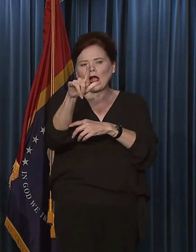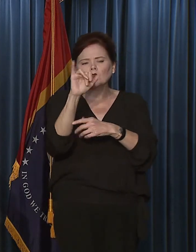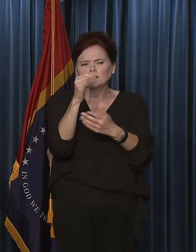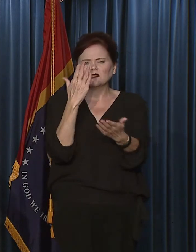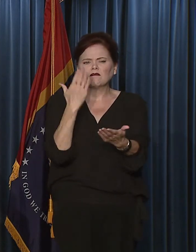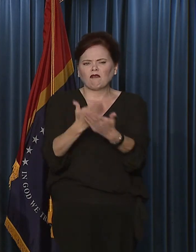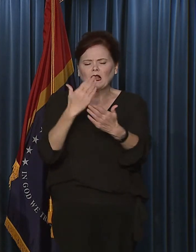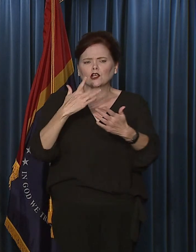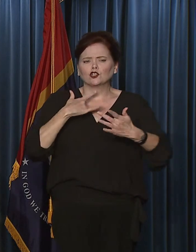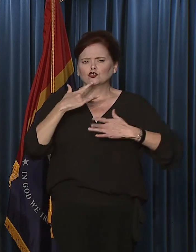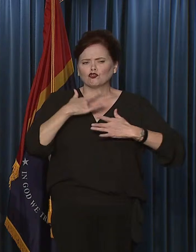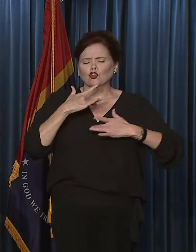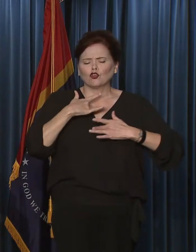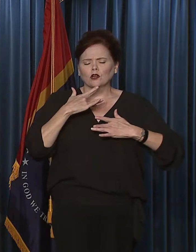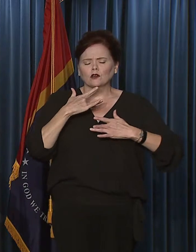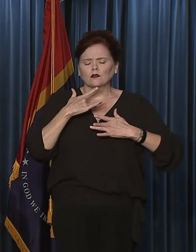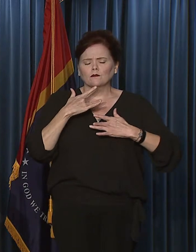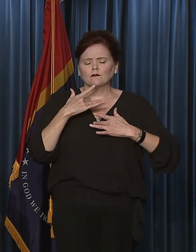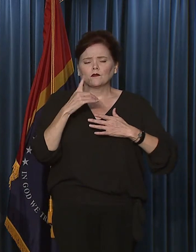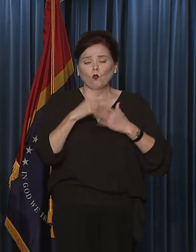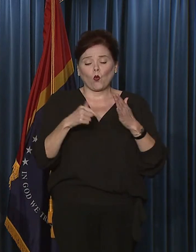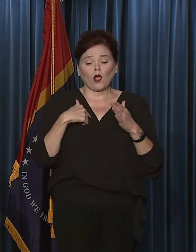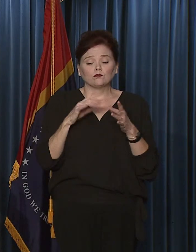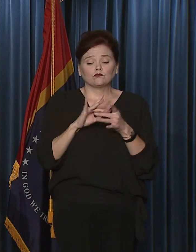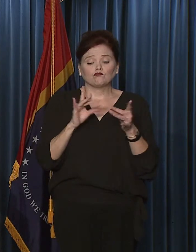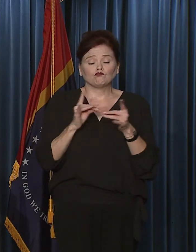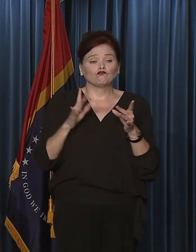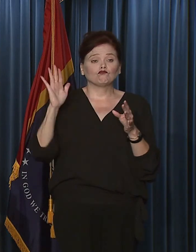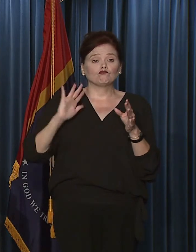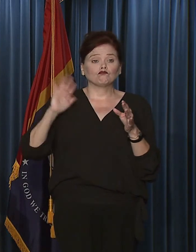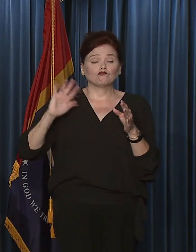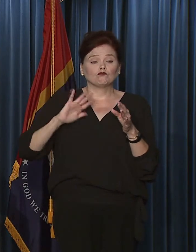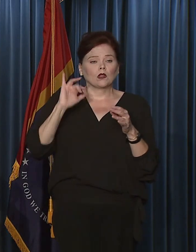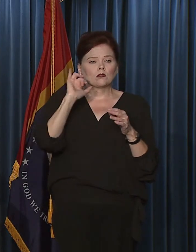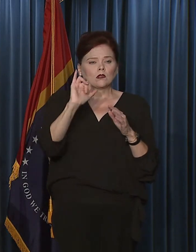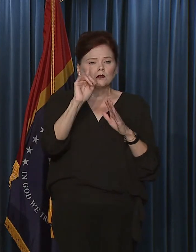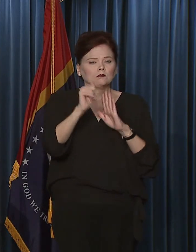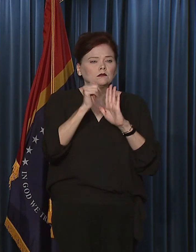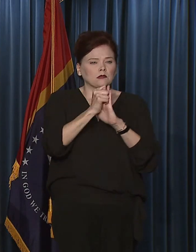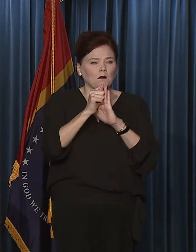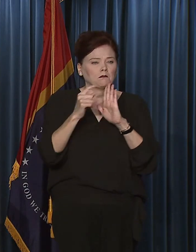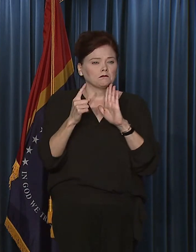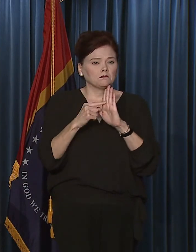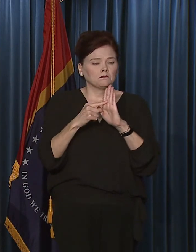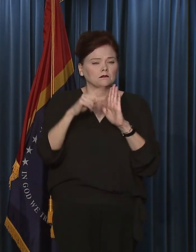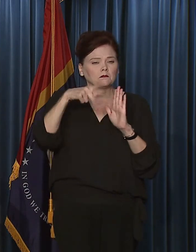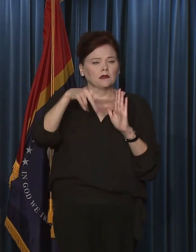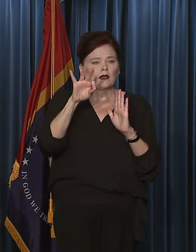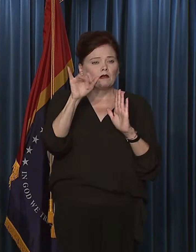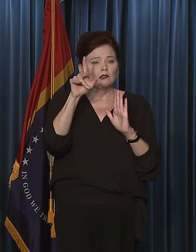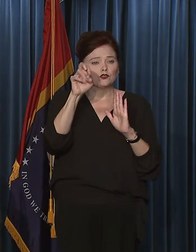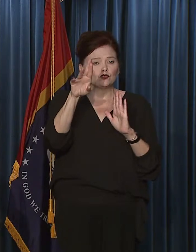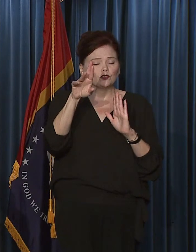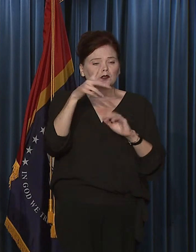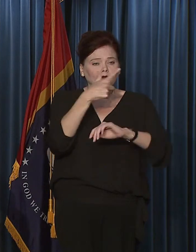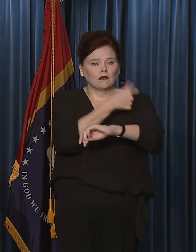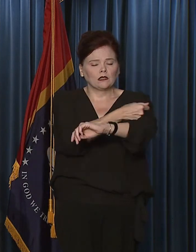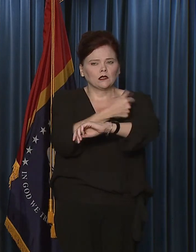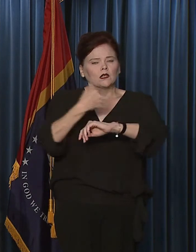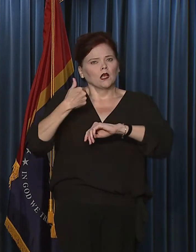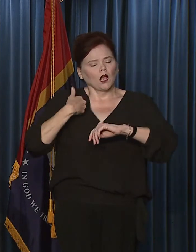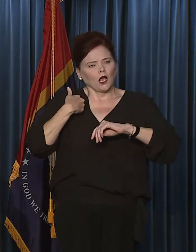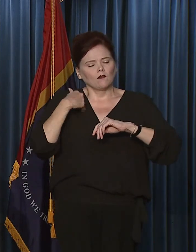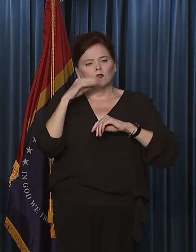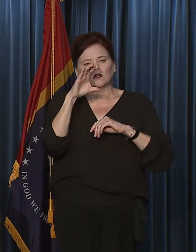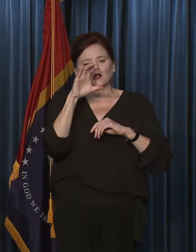question. And what I said then is, at the time, the Pfizer vaccine had a clinical